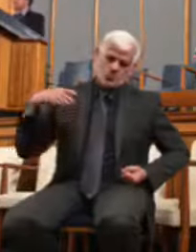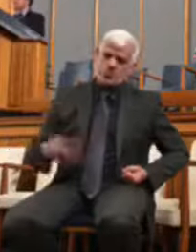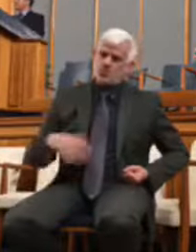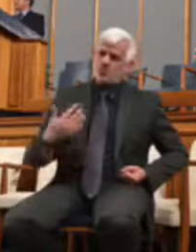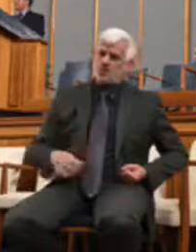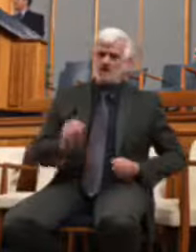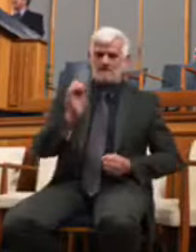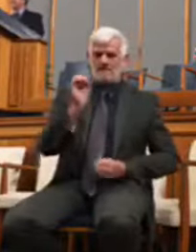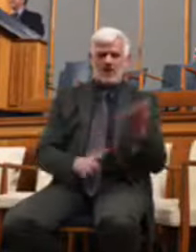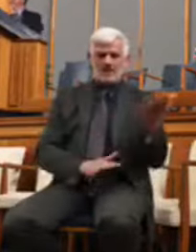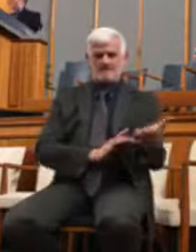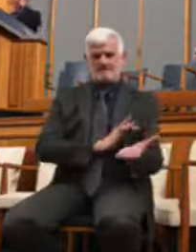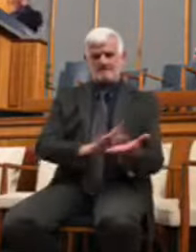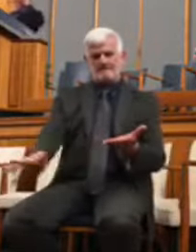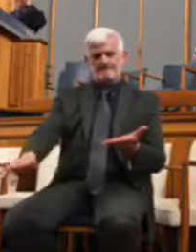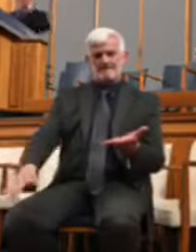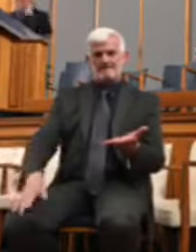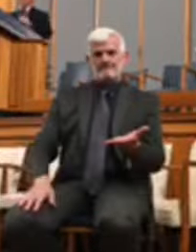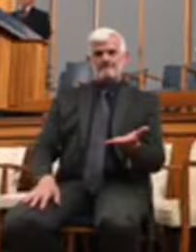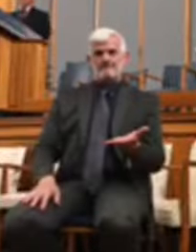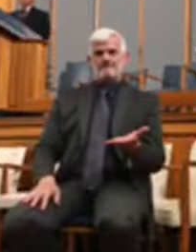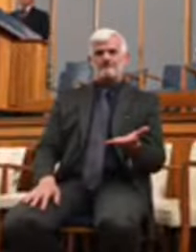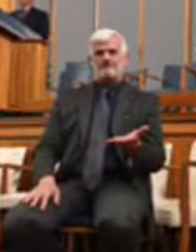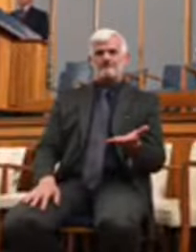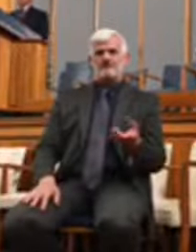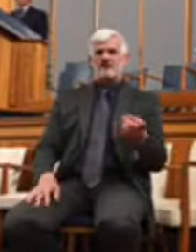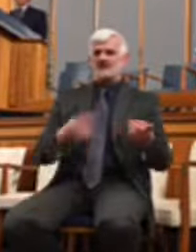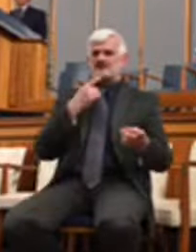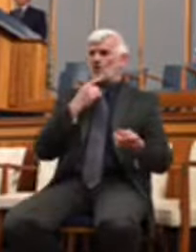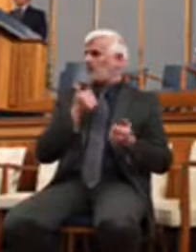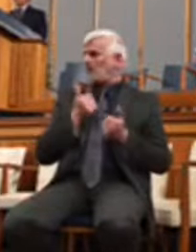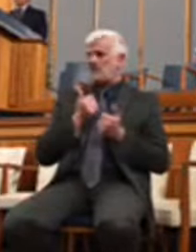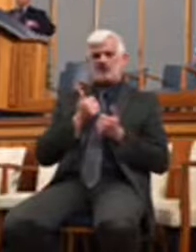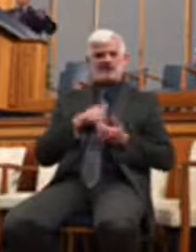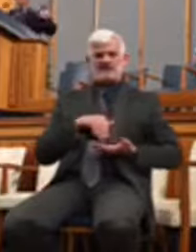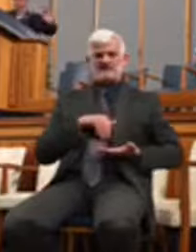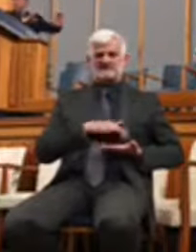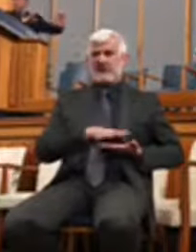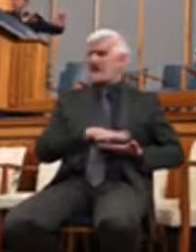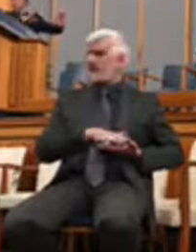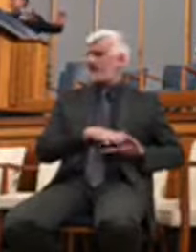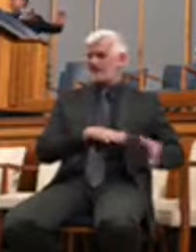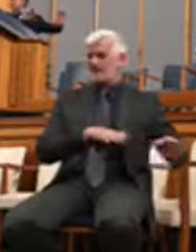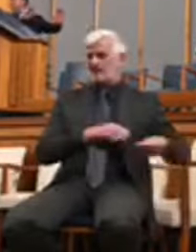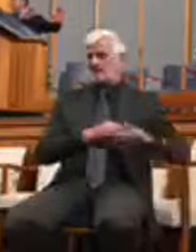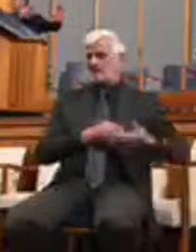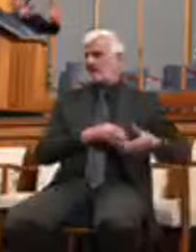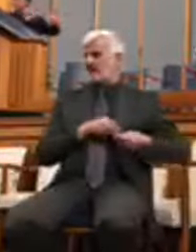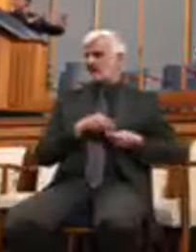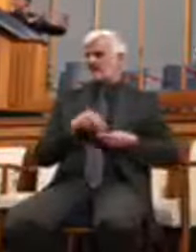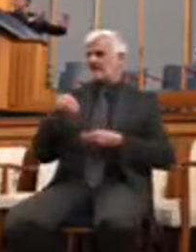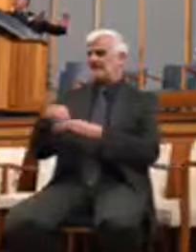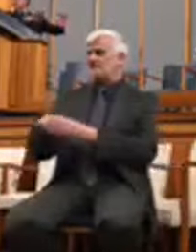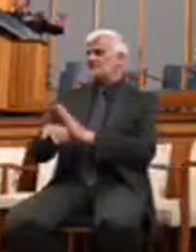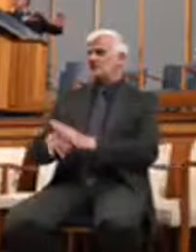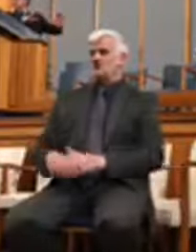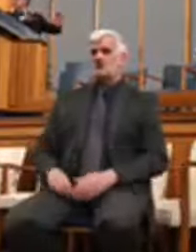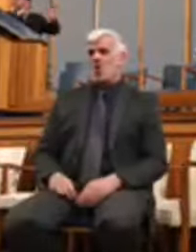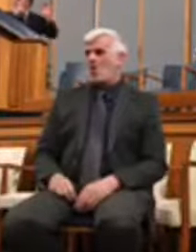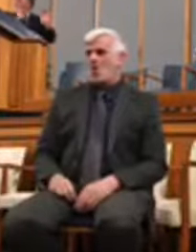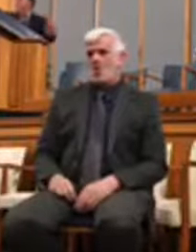wages. They didn't say, let's sell these books and give the money to the church. Cursed is the money. Cursed is that